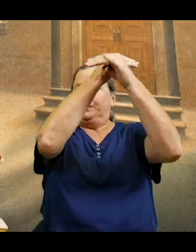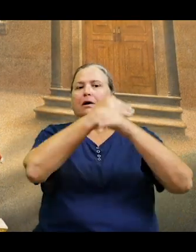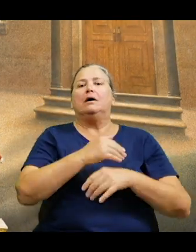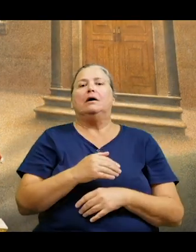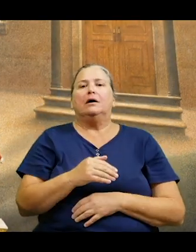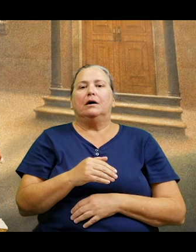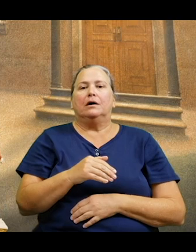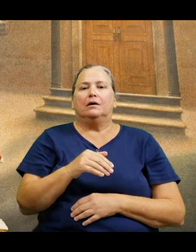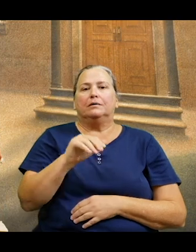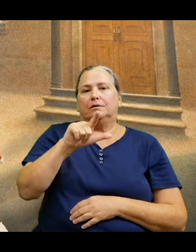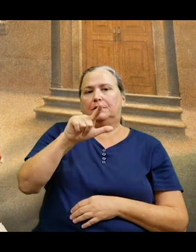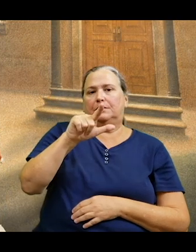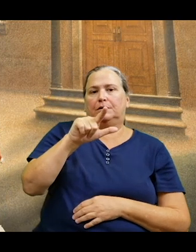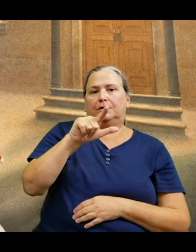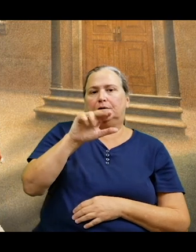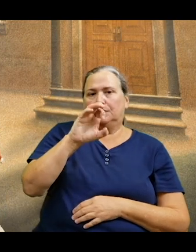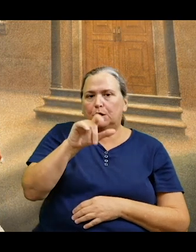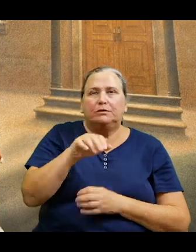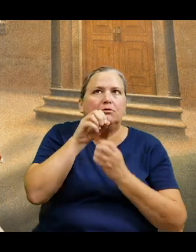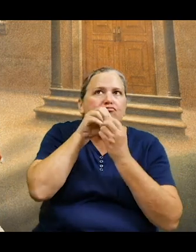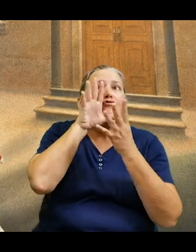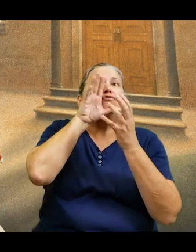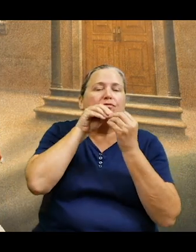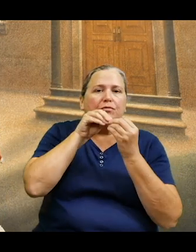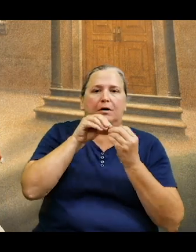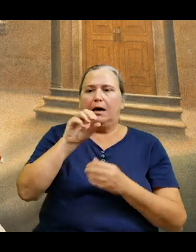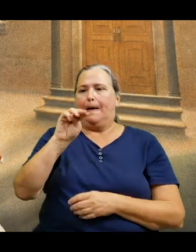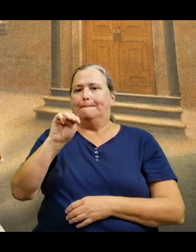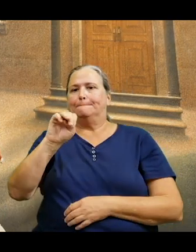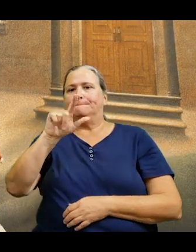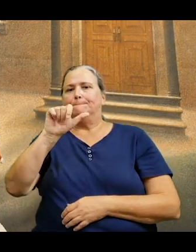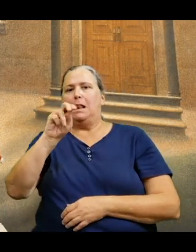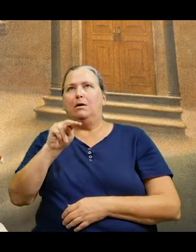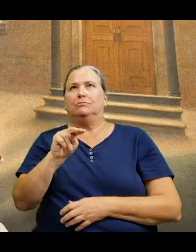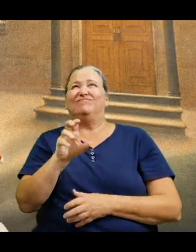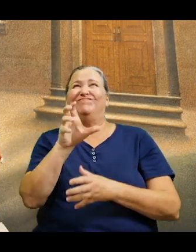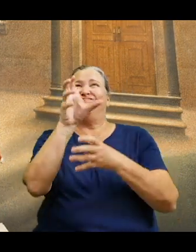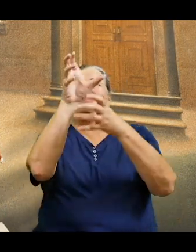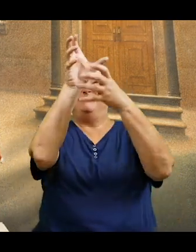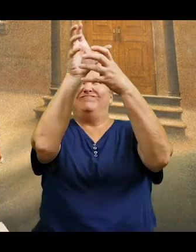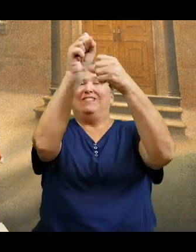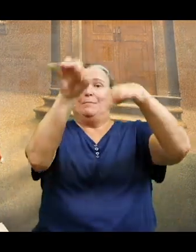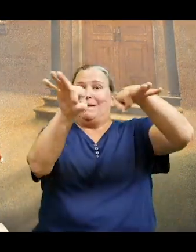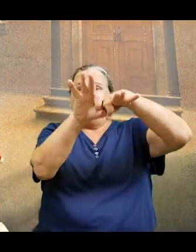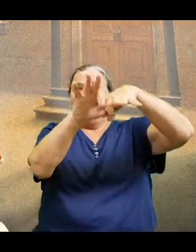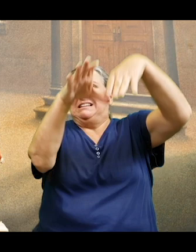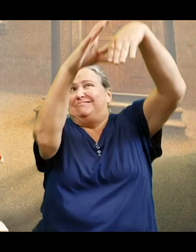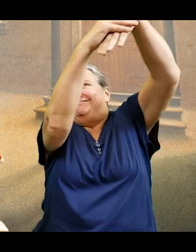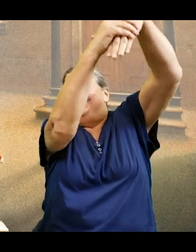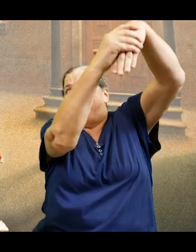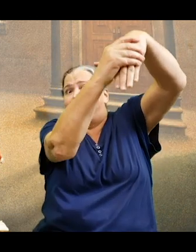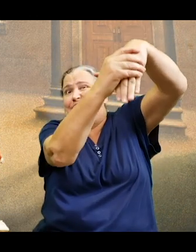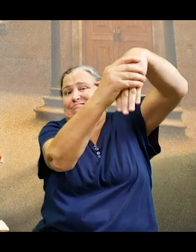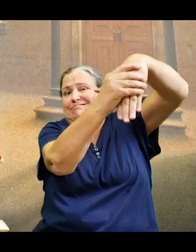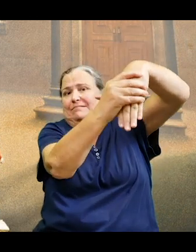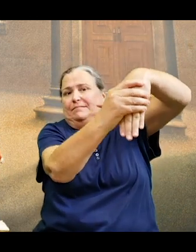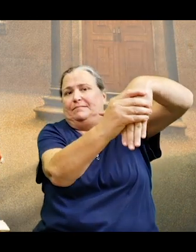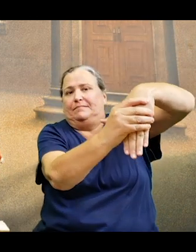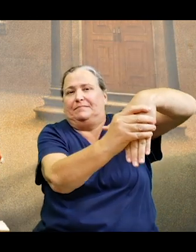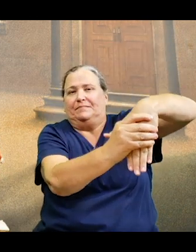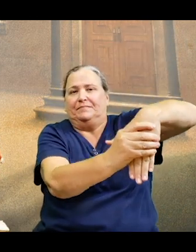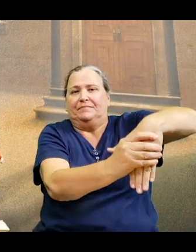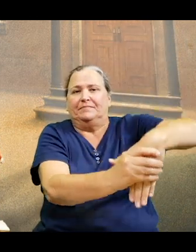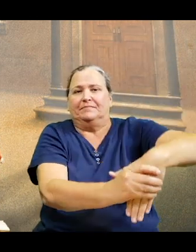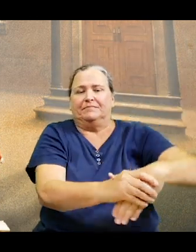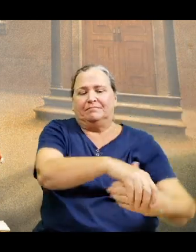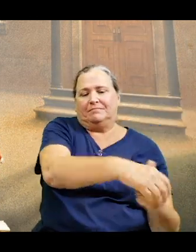"Malone!" shouted Bull. And with a terrific lunge, he grabbed hold of Edward's feet and pulled him out of the sky